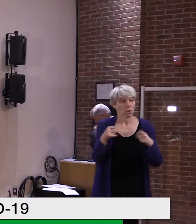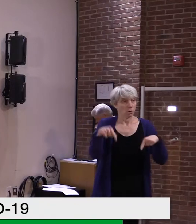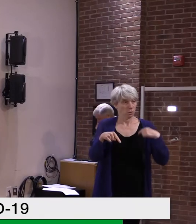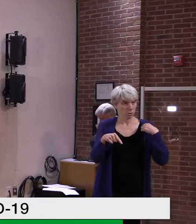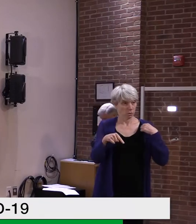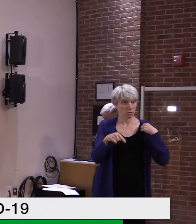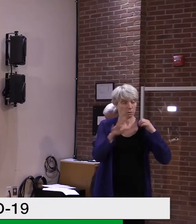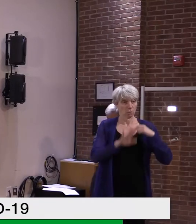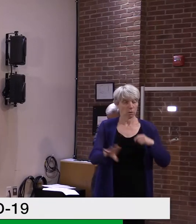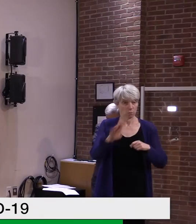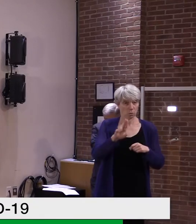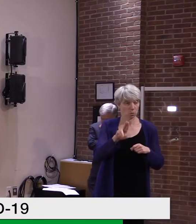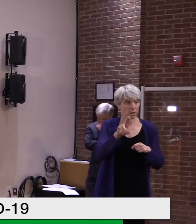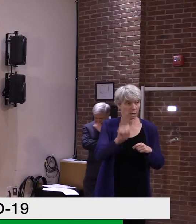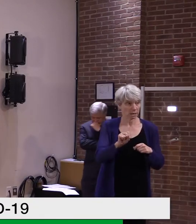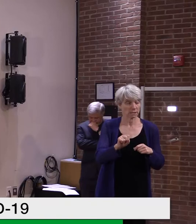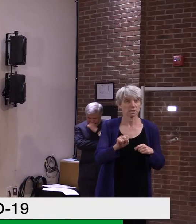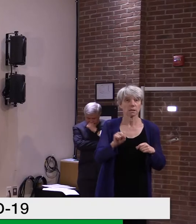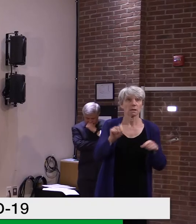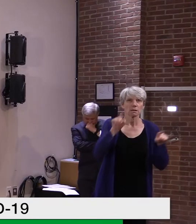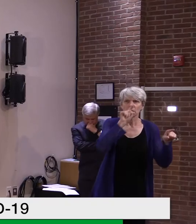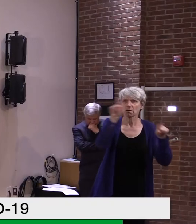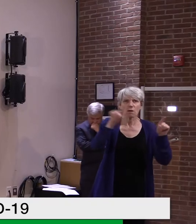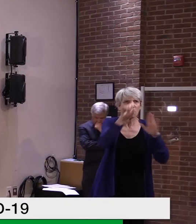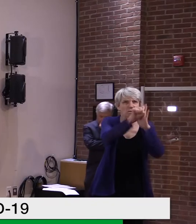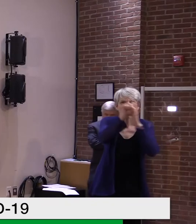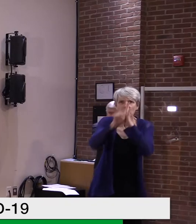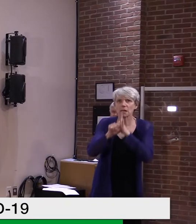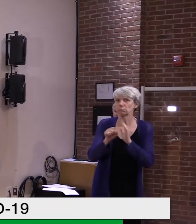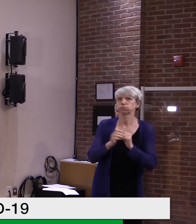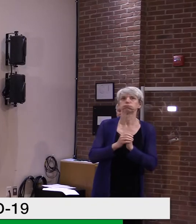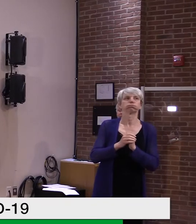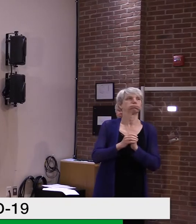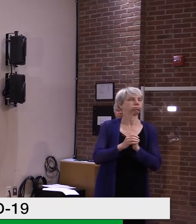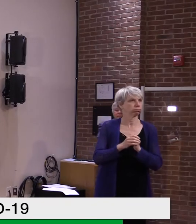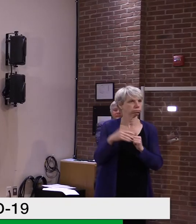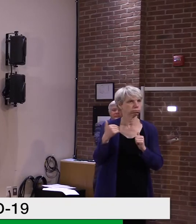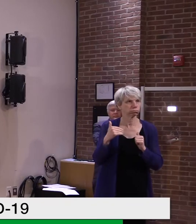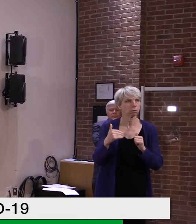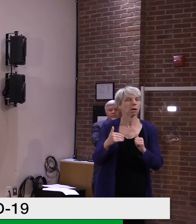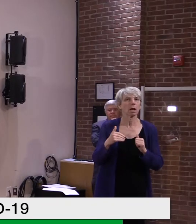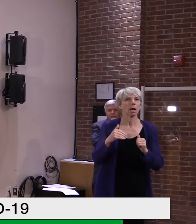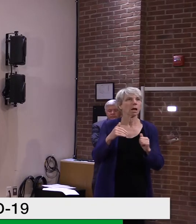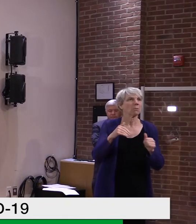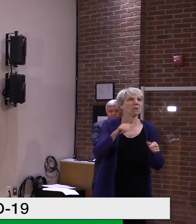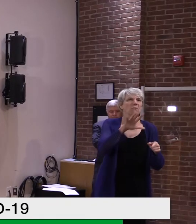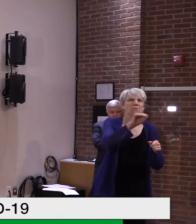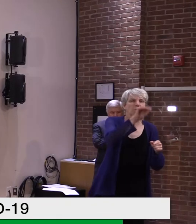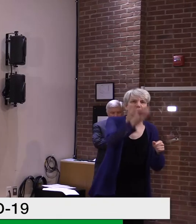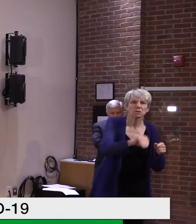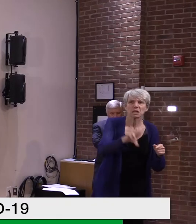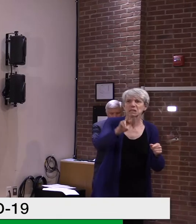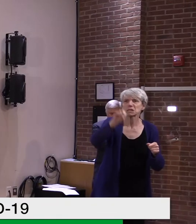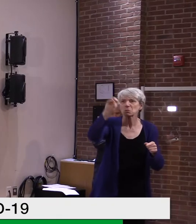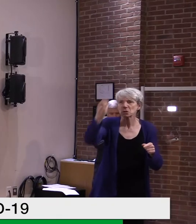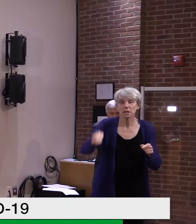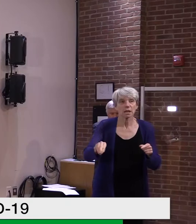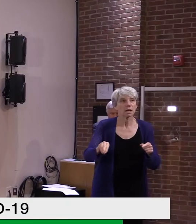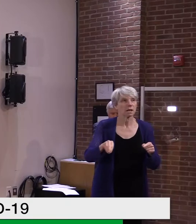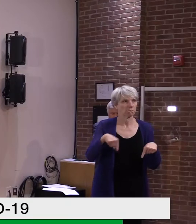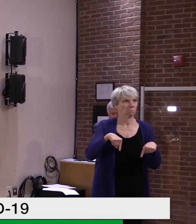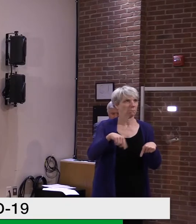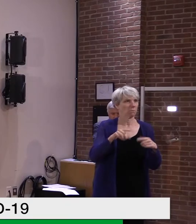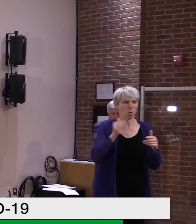country, they're at a much lower level than we are in Vermont, and we're seeing less cases everywhere,